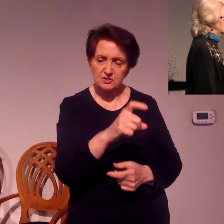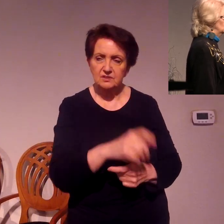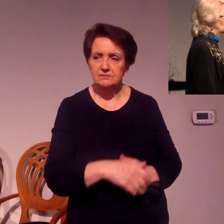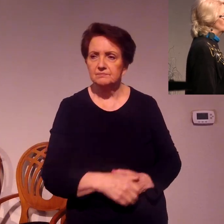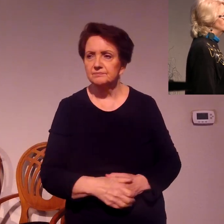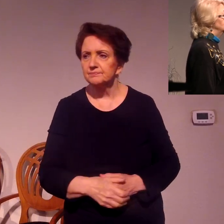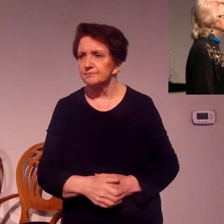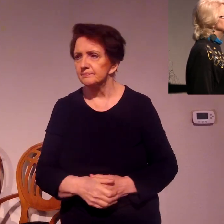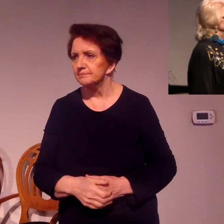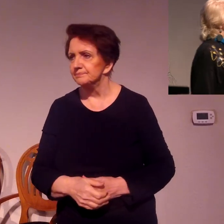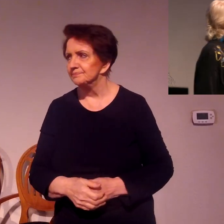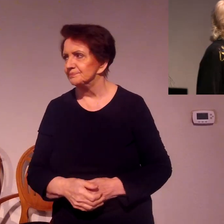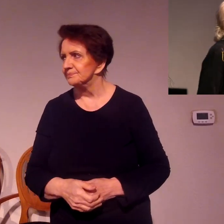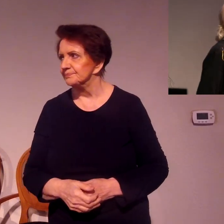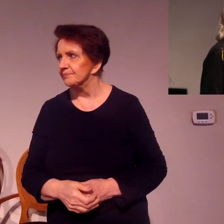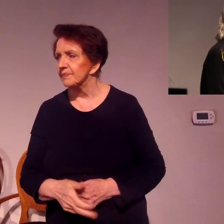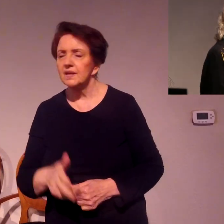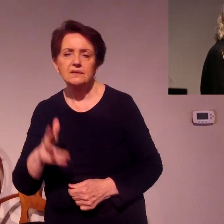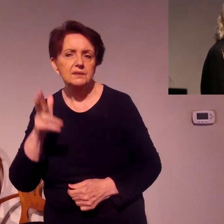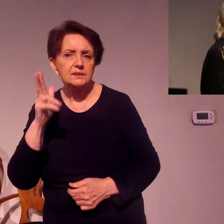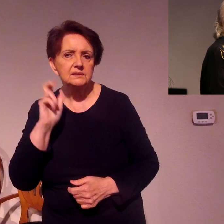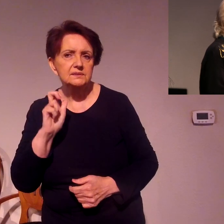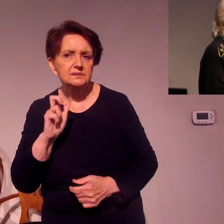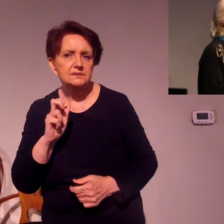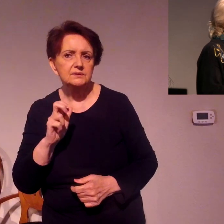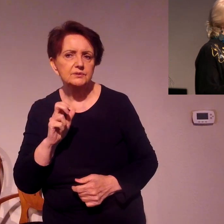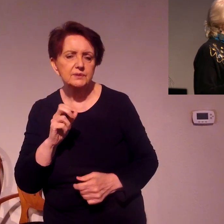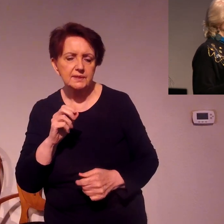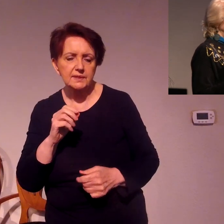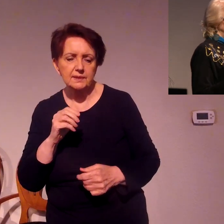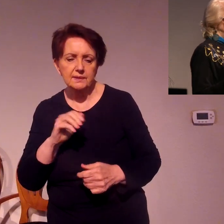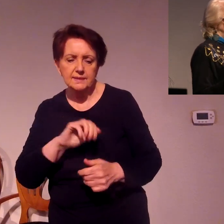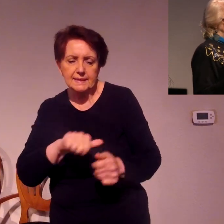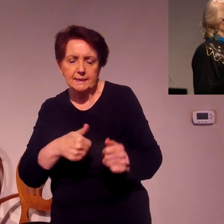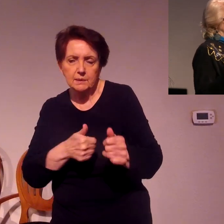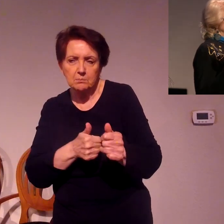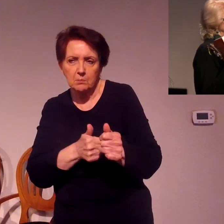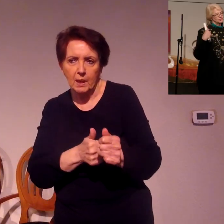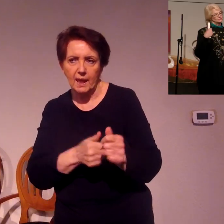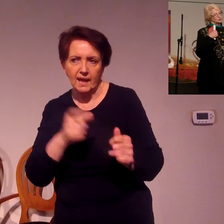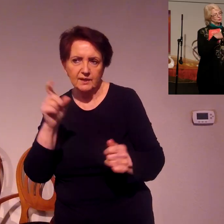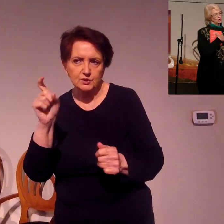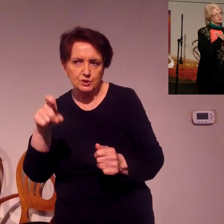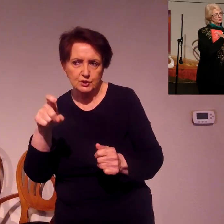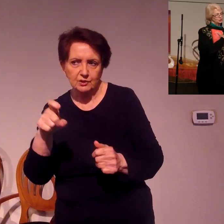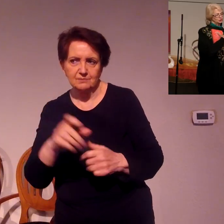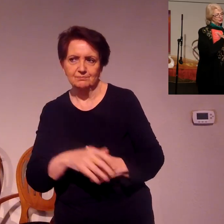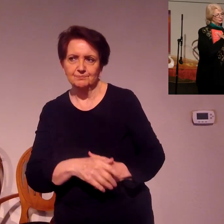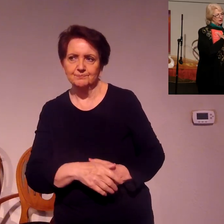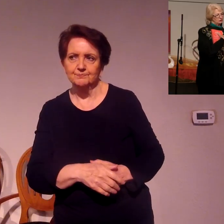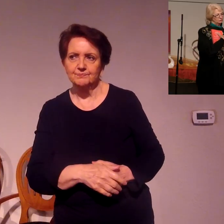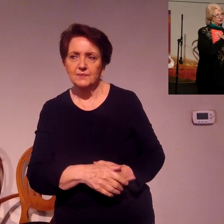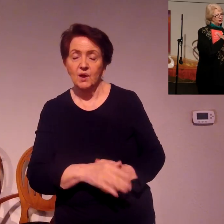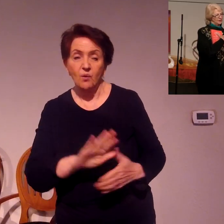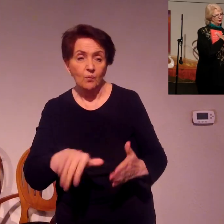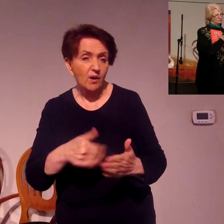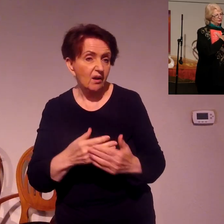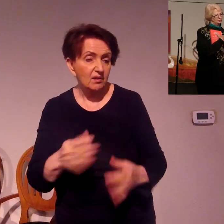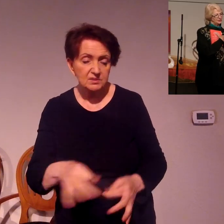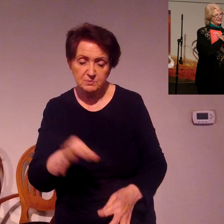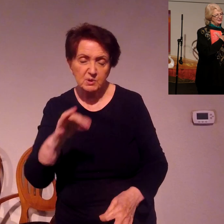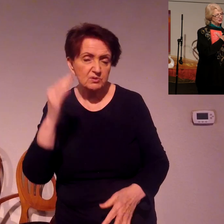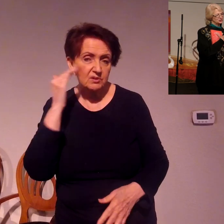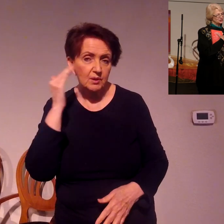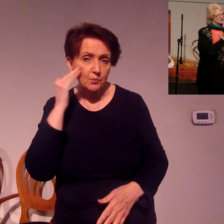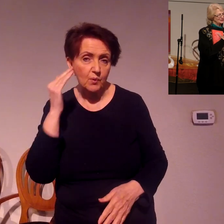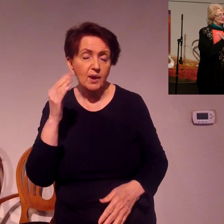that. Or listen to the implied should. Because, of course, we're all spiritually aware and we know better, but